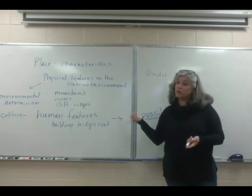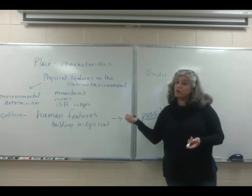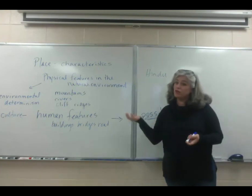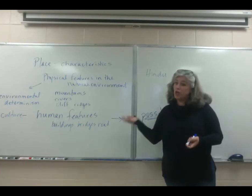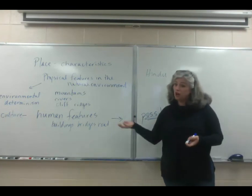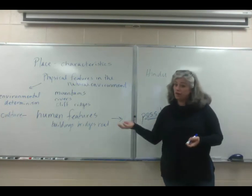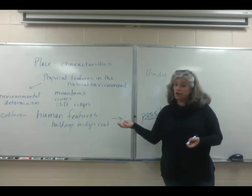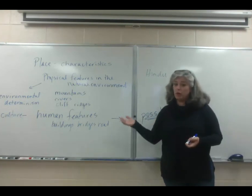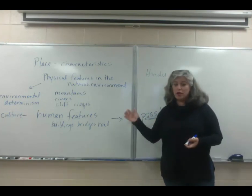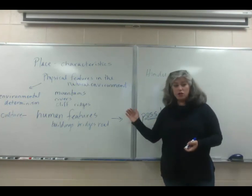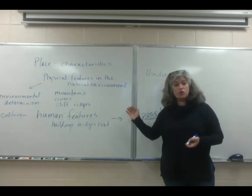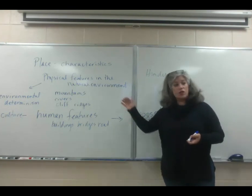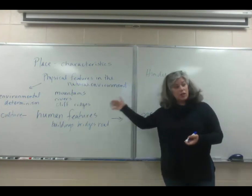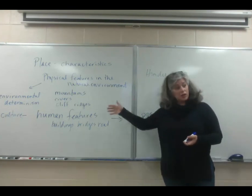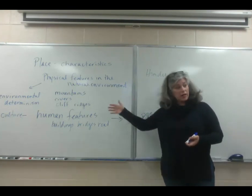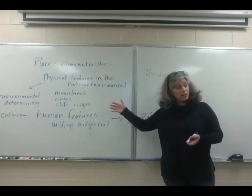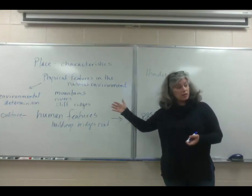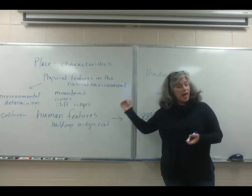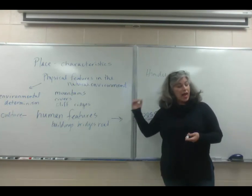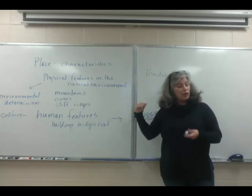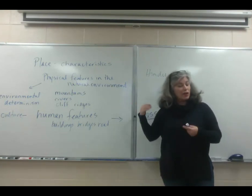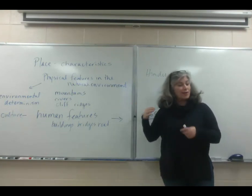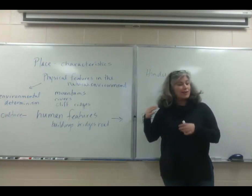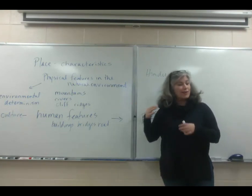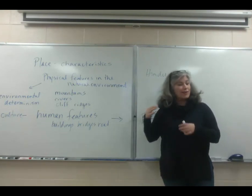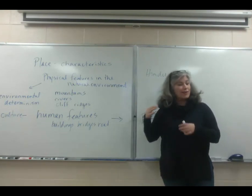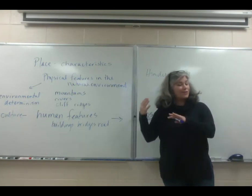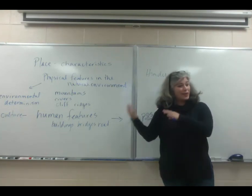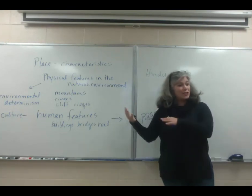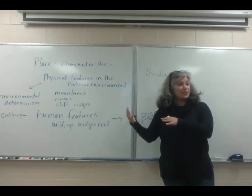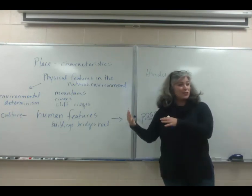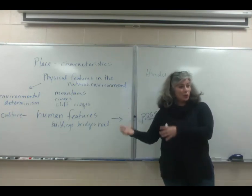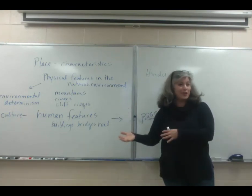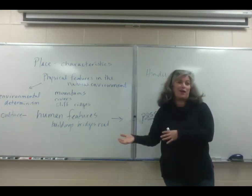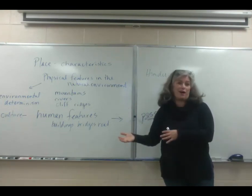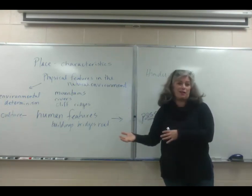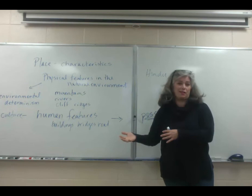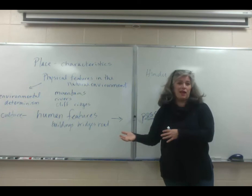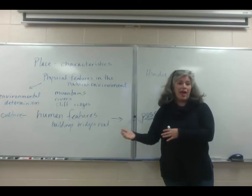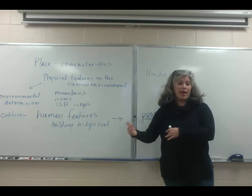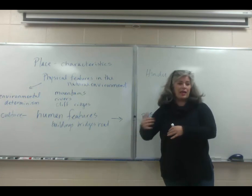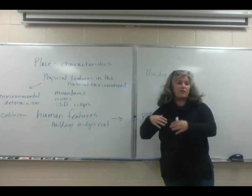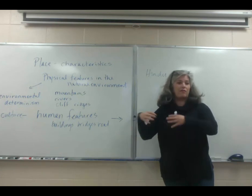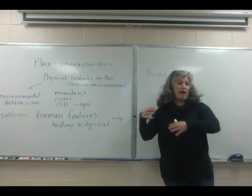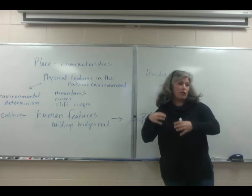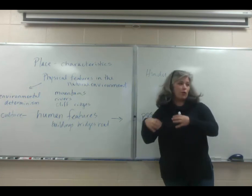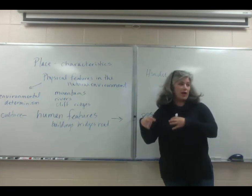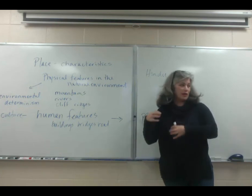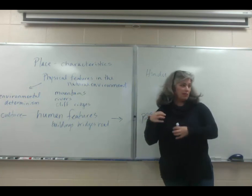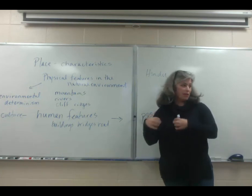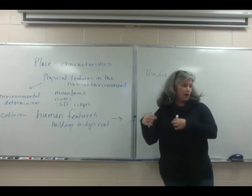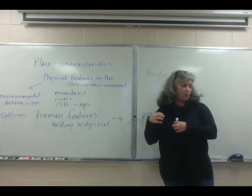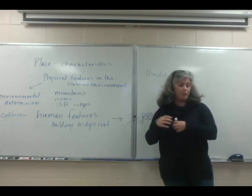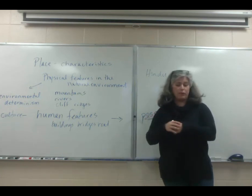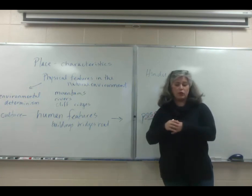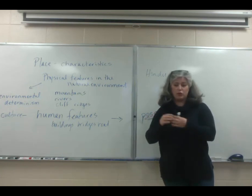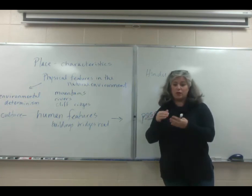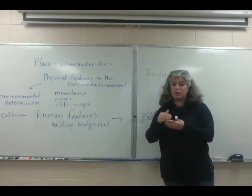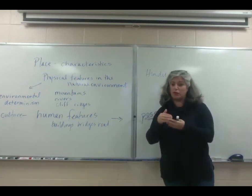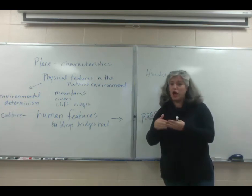of geography, we can use the theories, and look at these science fiction storylines and even evaluate. Using Mr. Help,